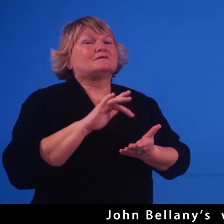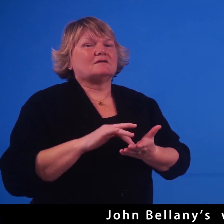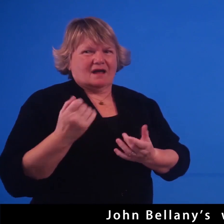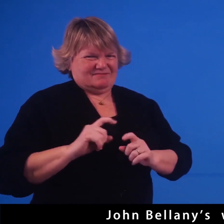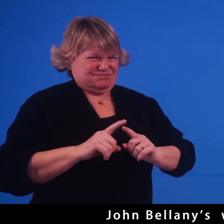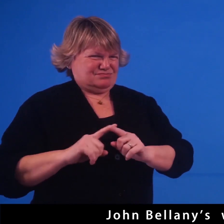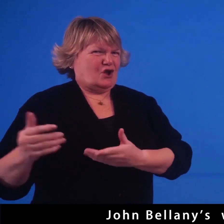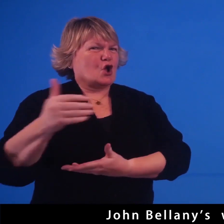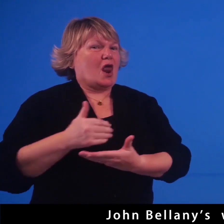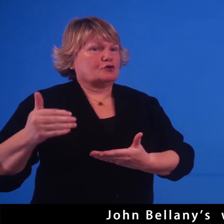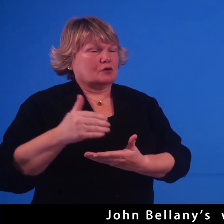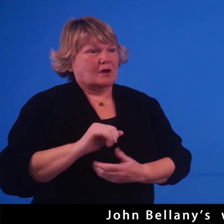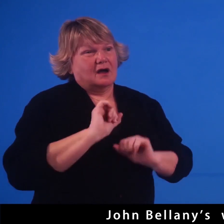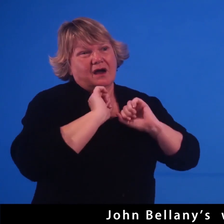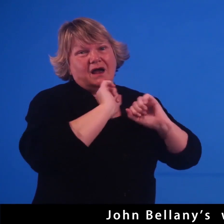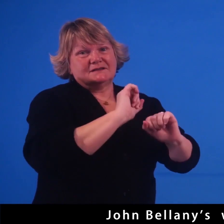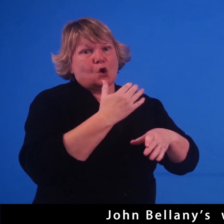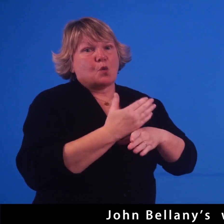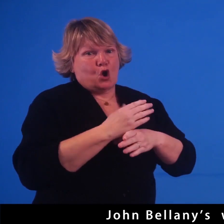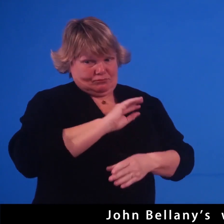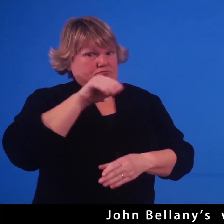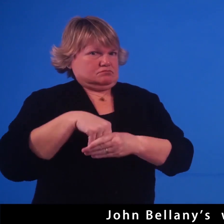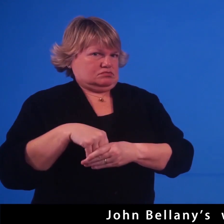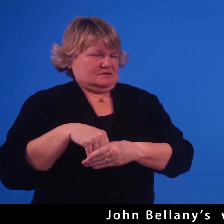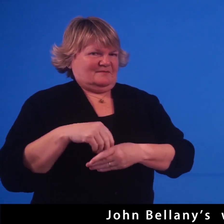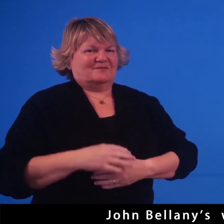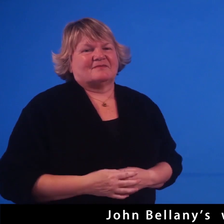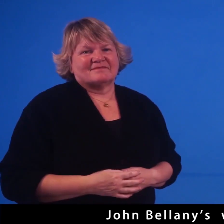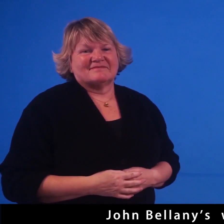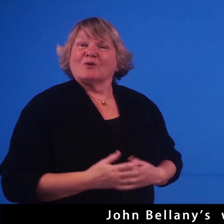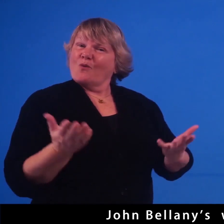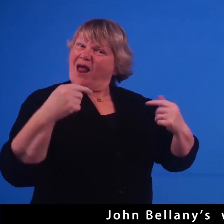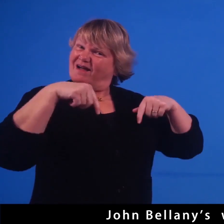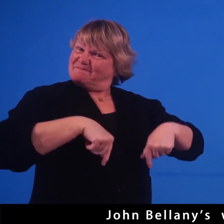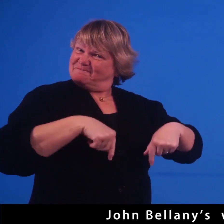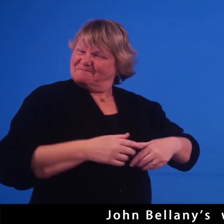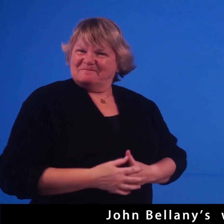John Bellany's work is also part of the City Art Centre's collection.